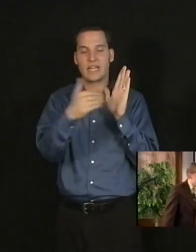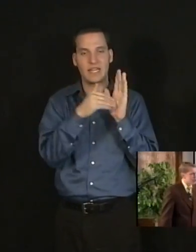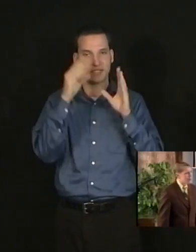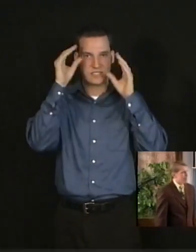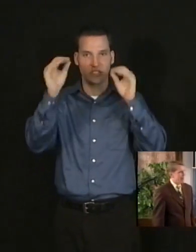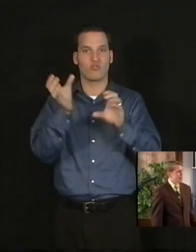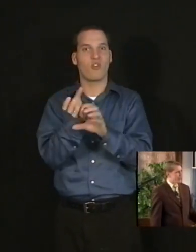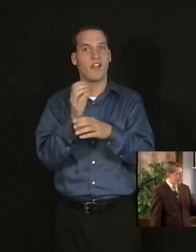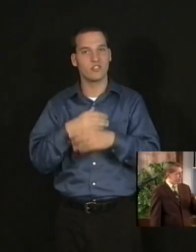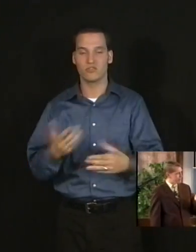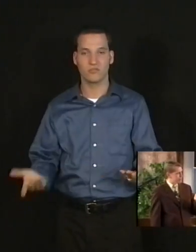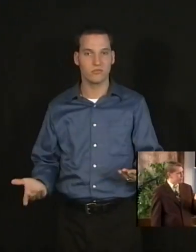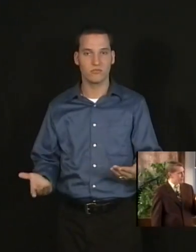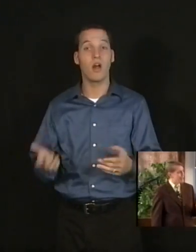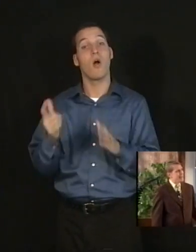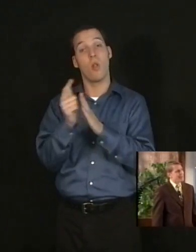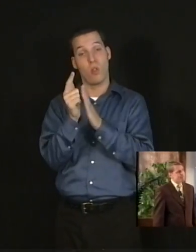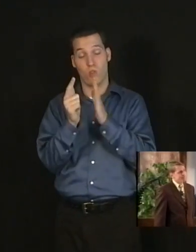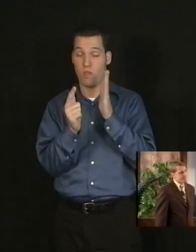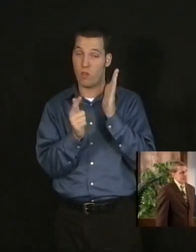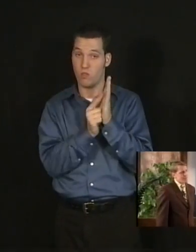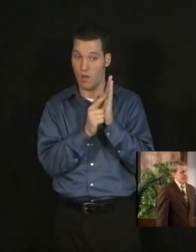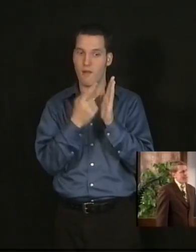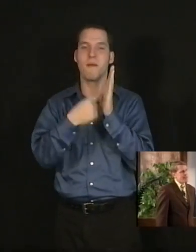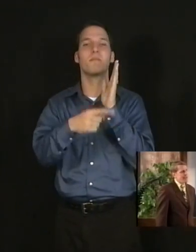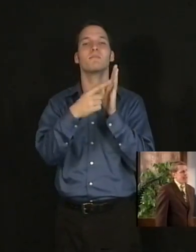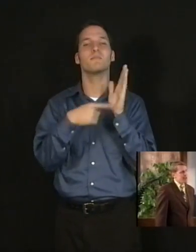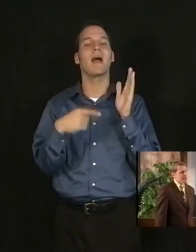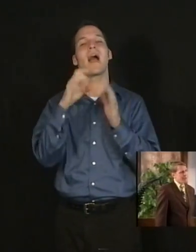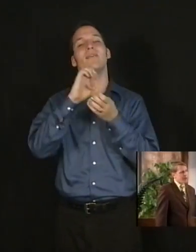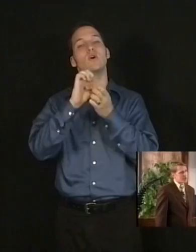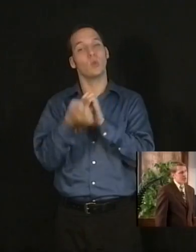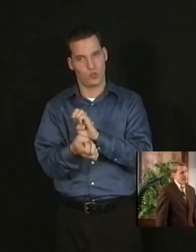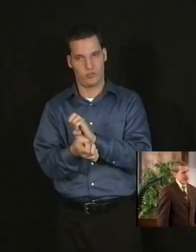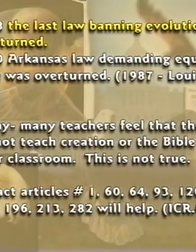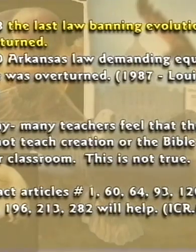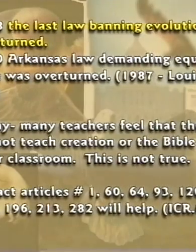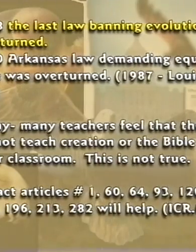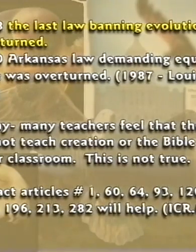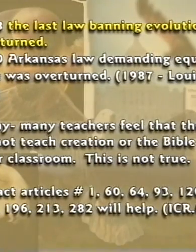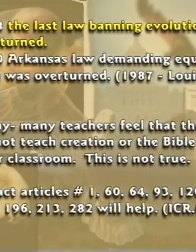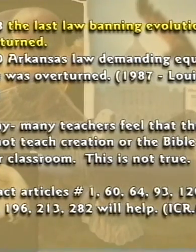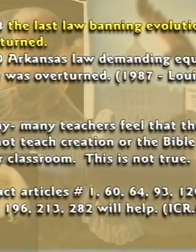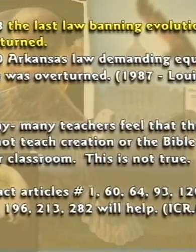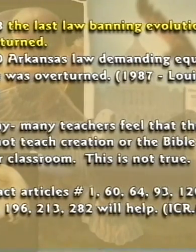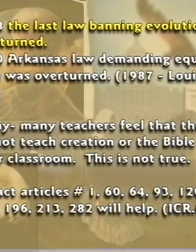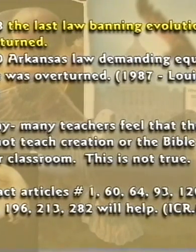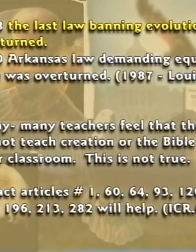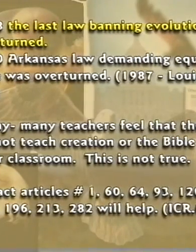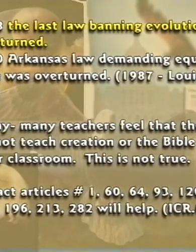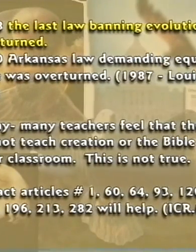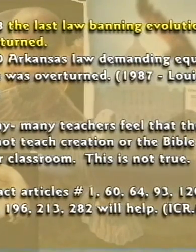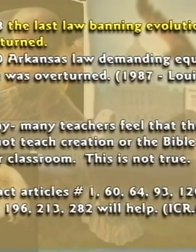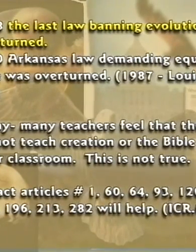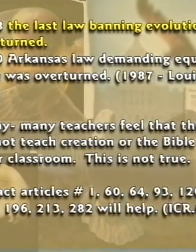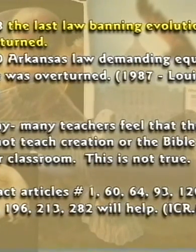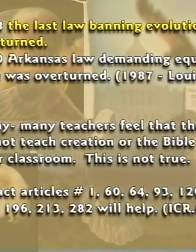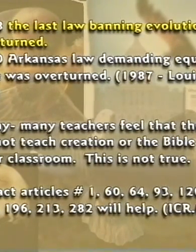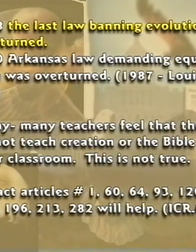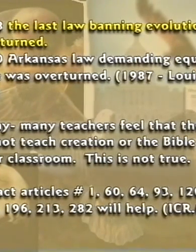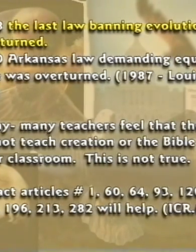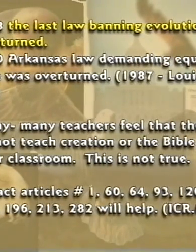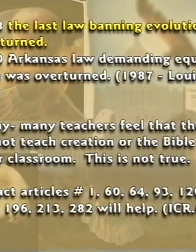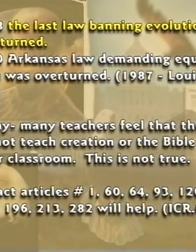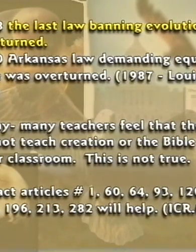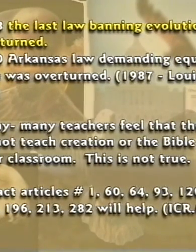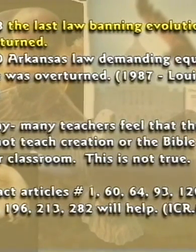The laws banned evolution. In 1980, the state of Arkansas passed a law and said, we want balanced treatment. If the